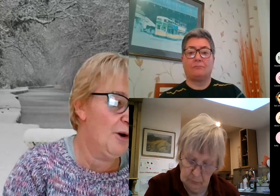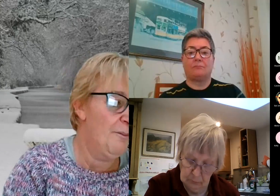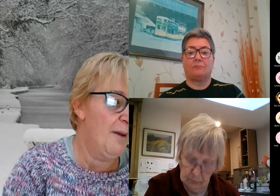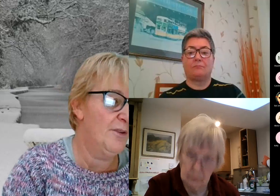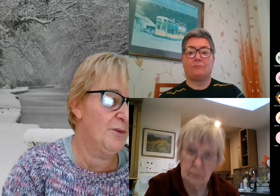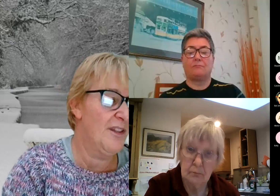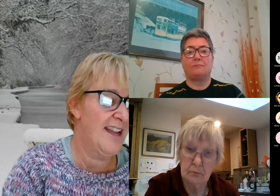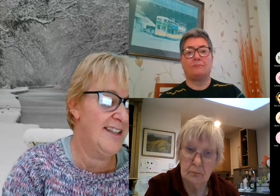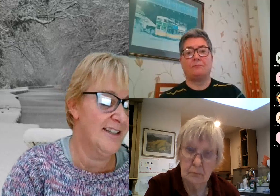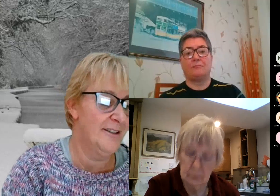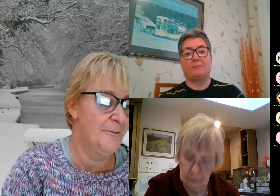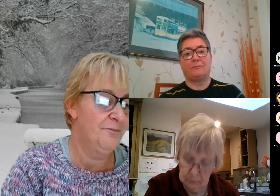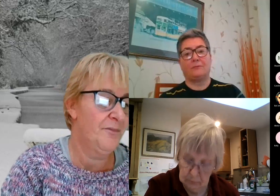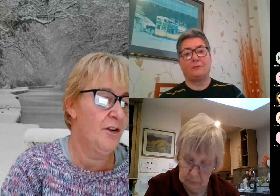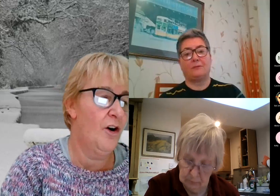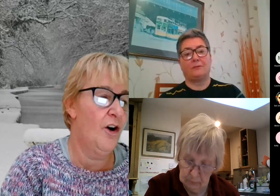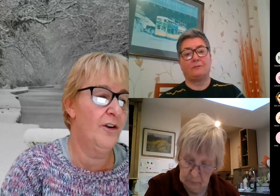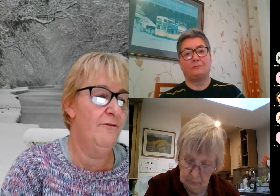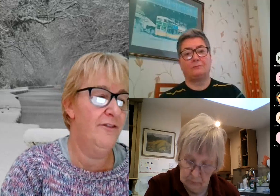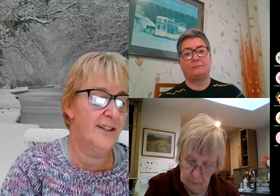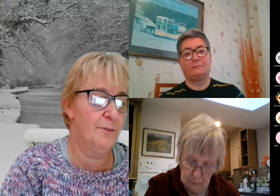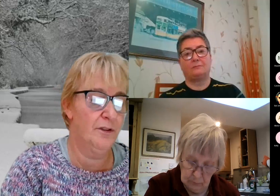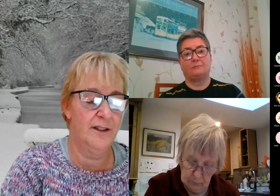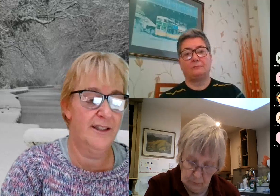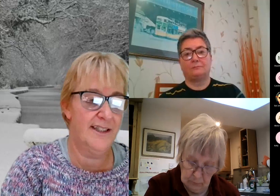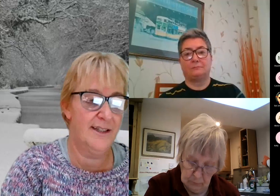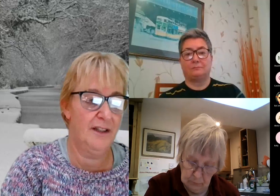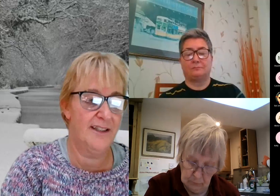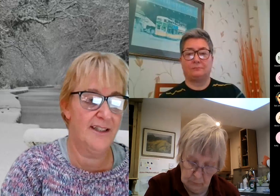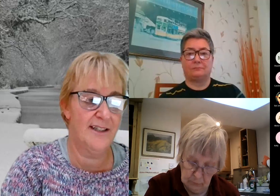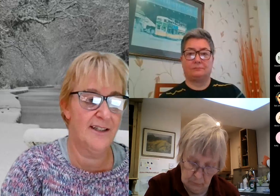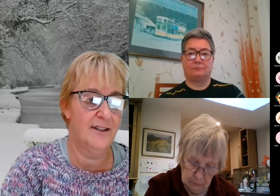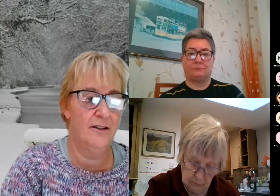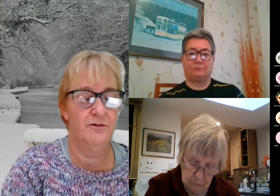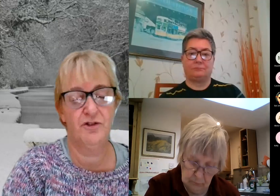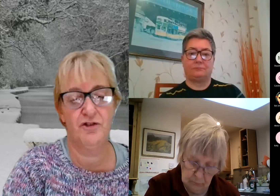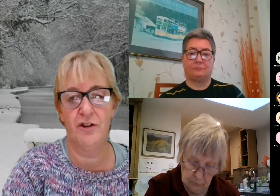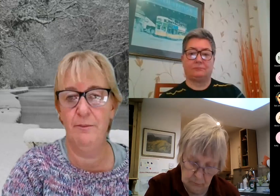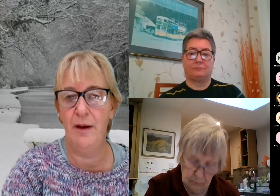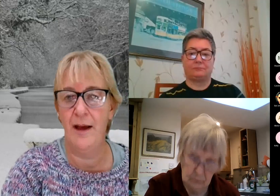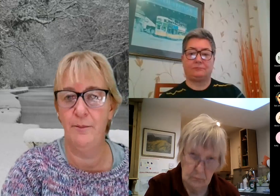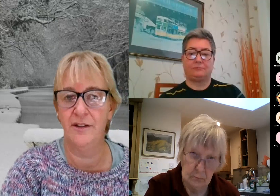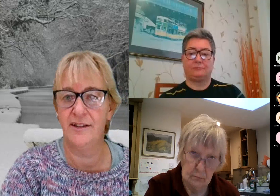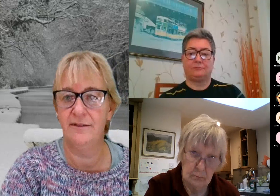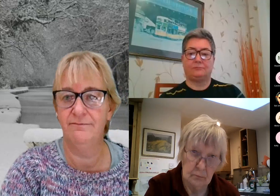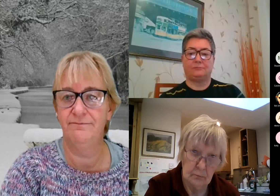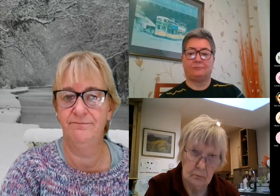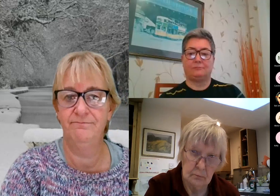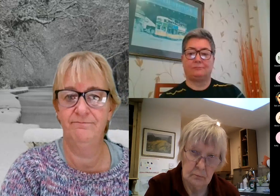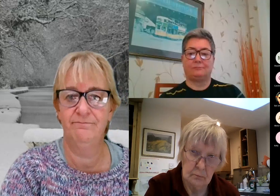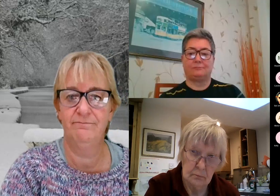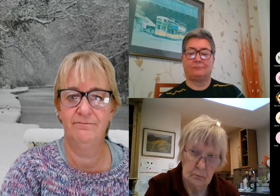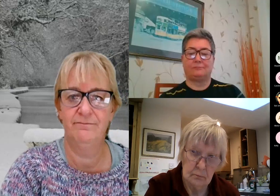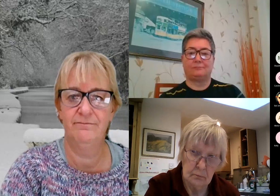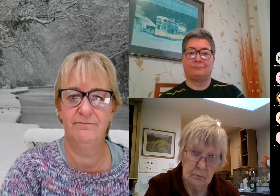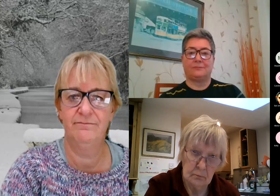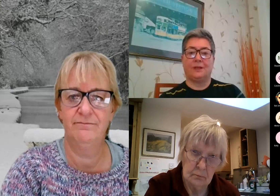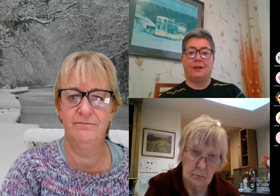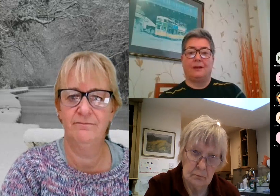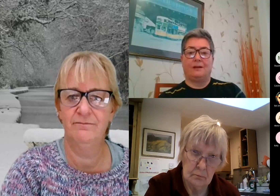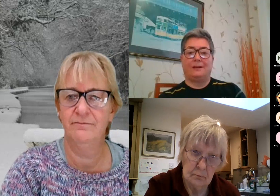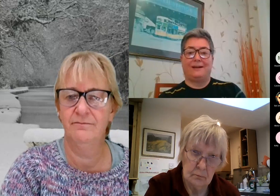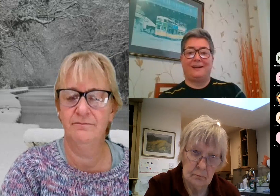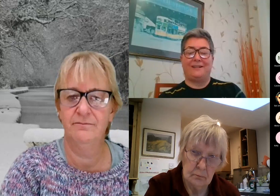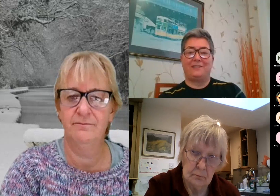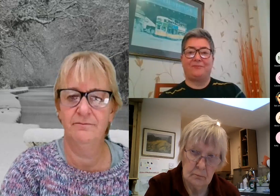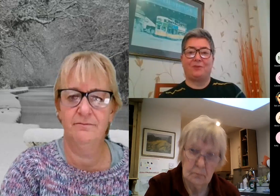to support members with hidden or invisible disabilities stroke impairments?